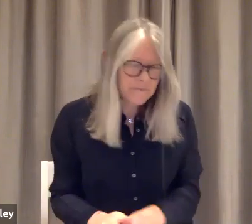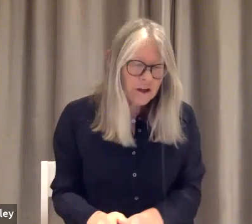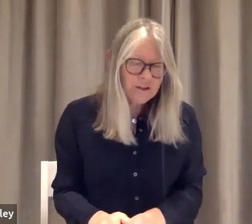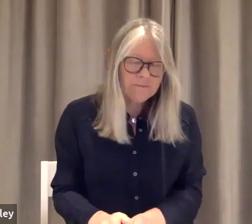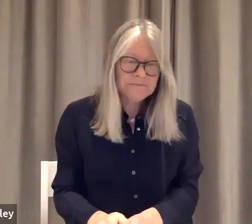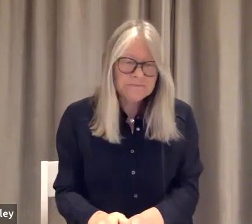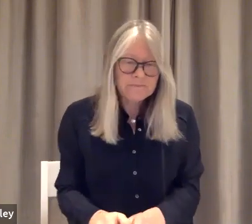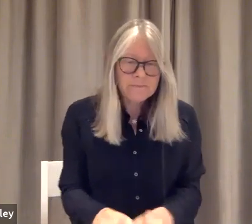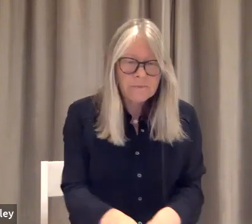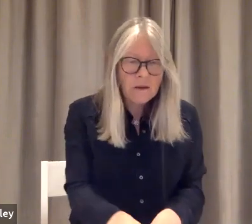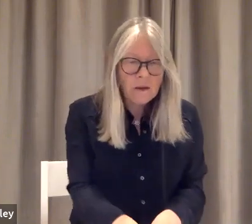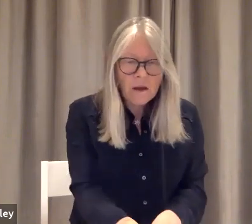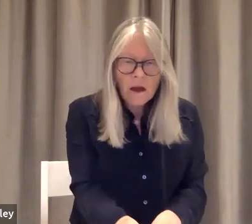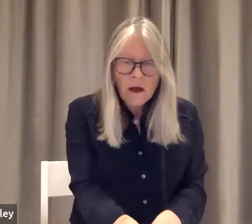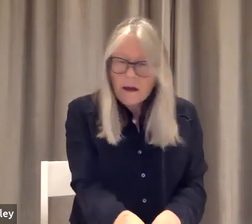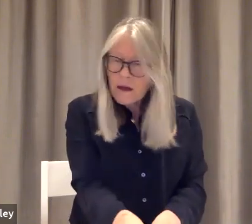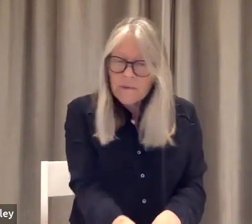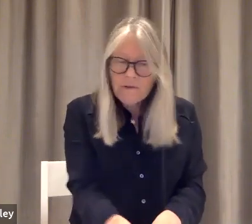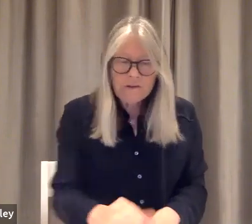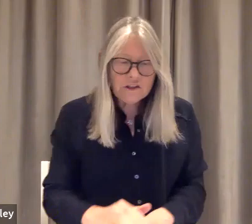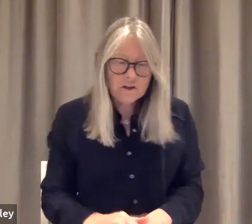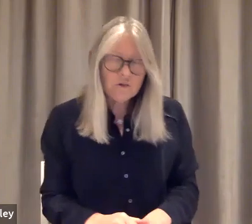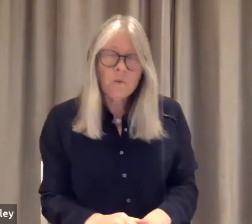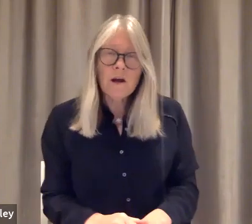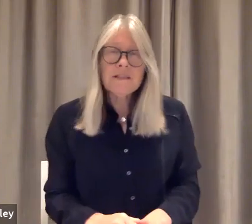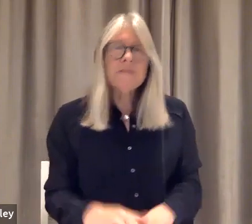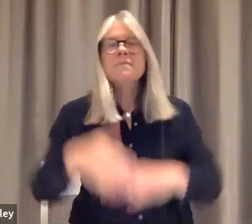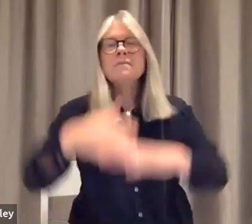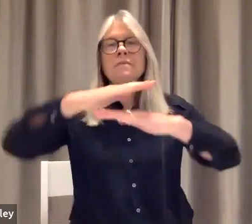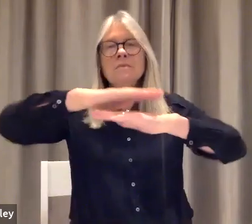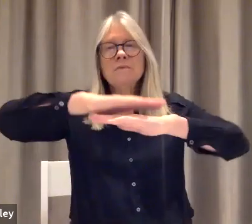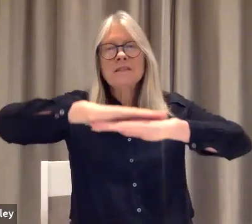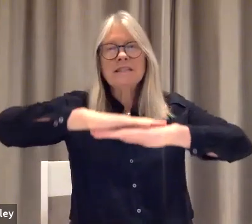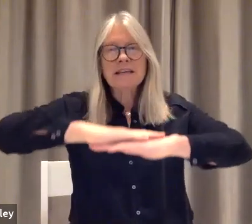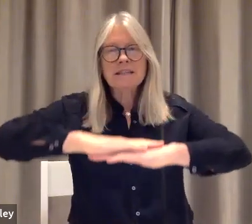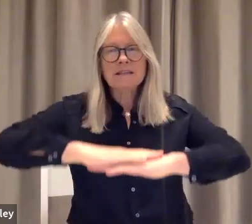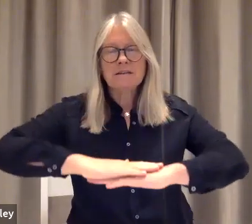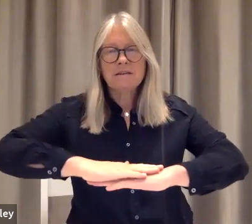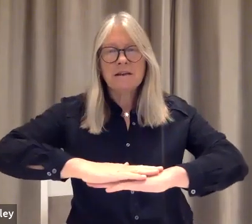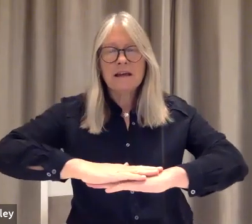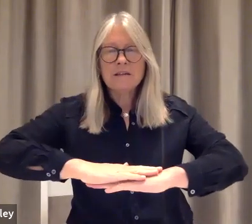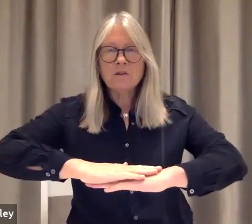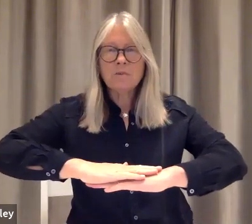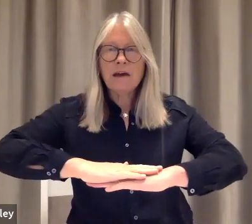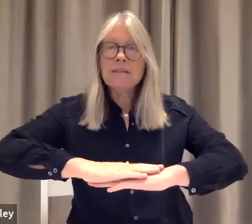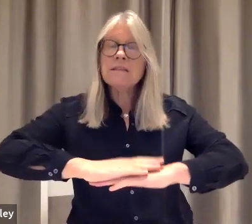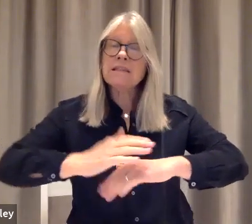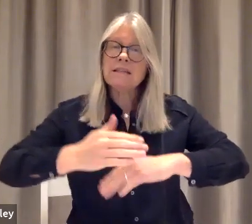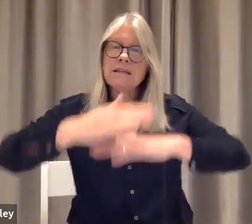Good. A couple of other instruction words. To sit. Hand on top of hand, to sit.